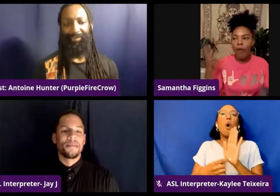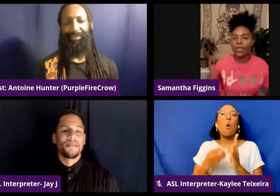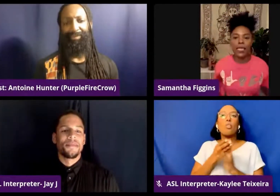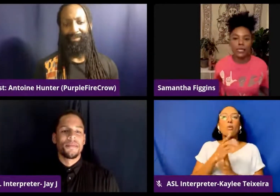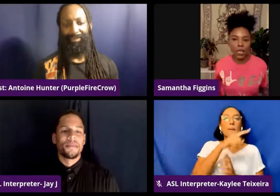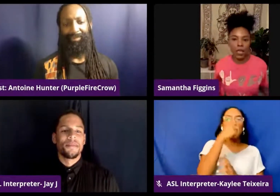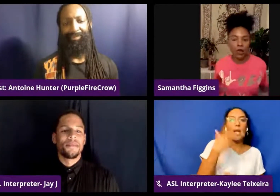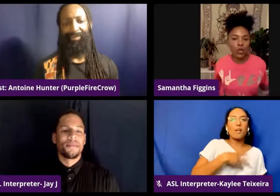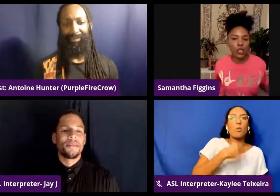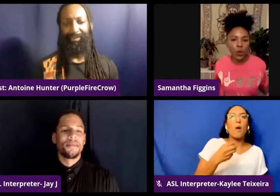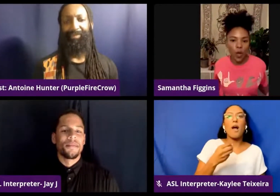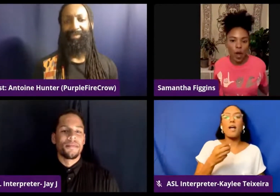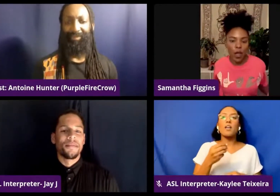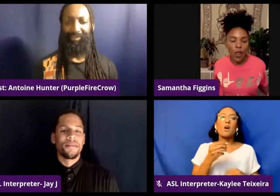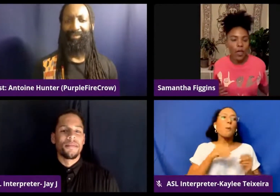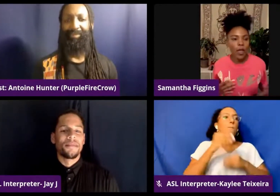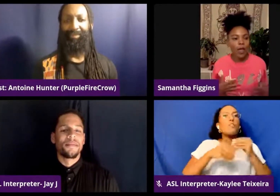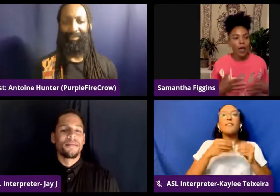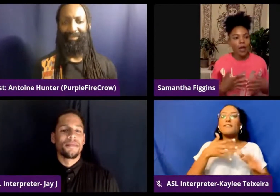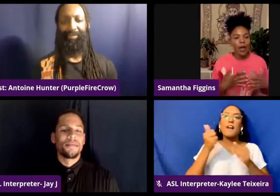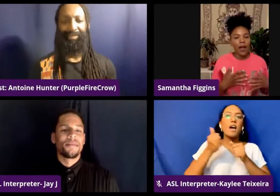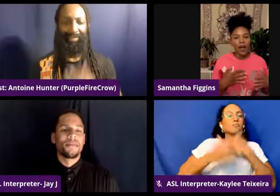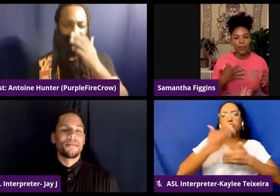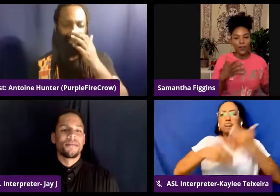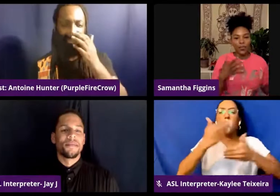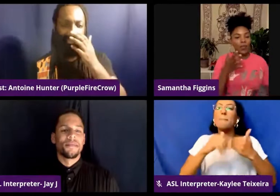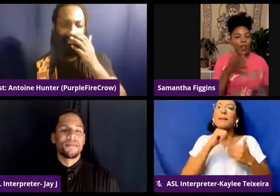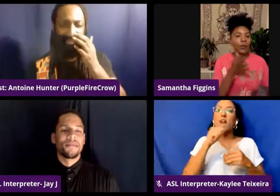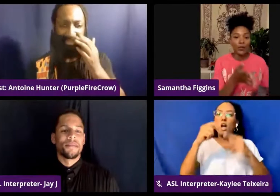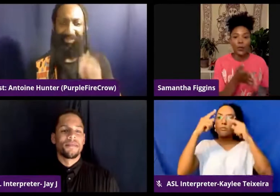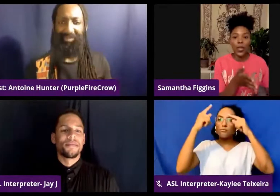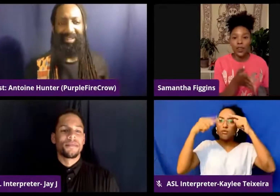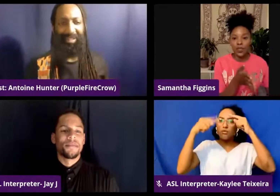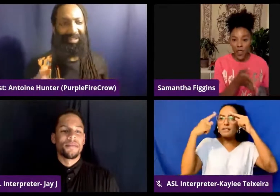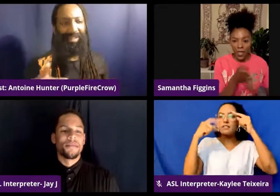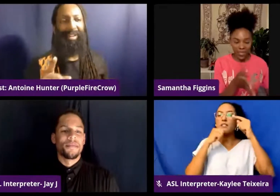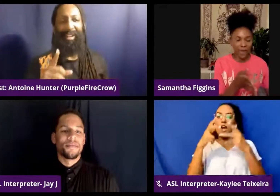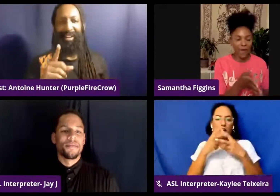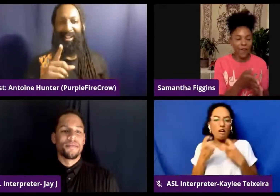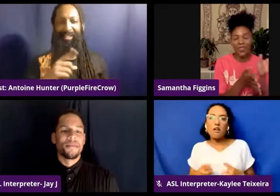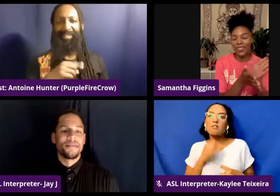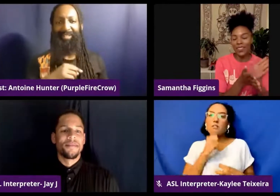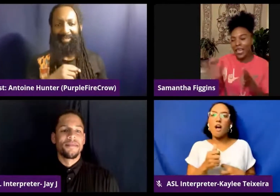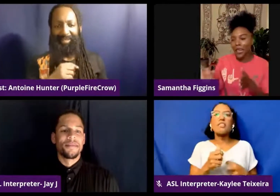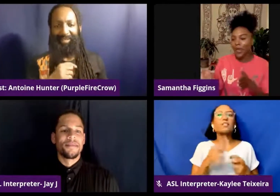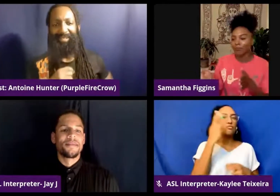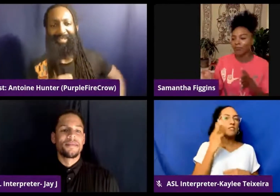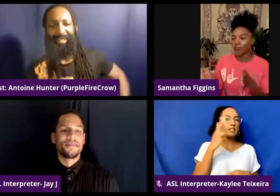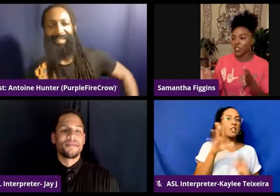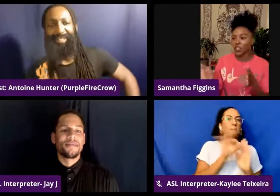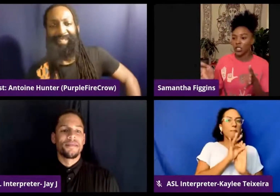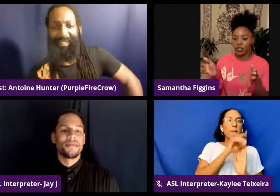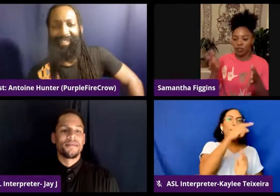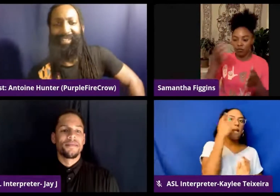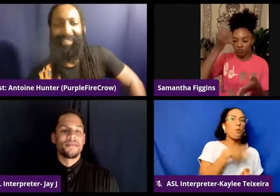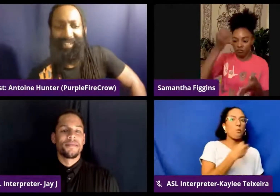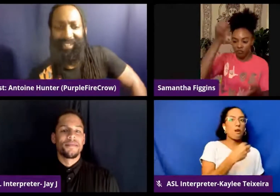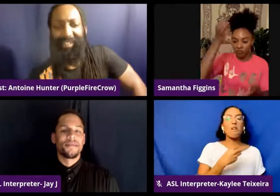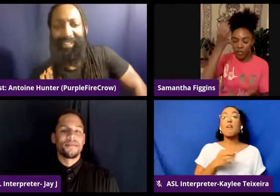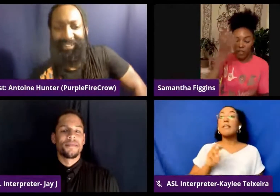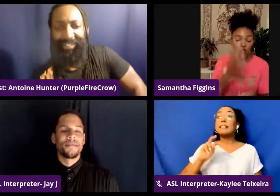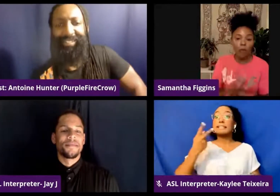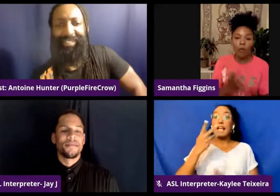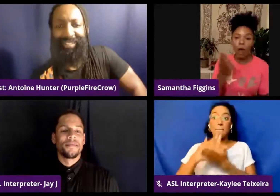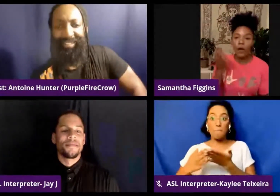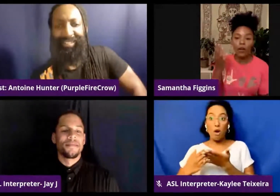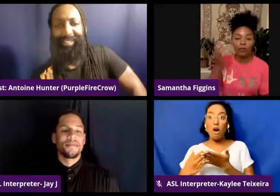not processing what is going on. So that was where that came from. And then the second is just